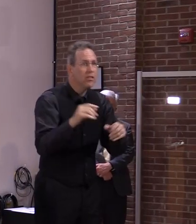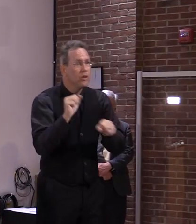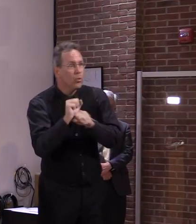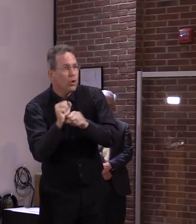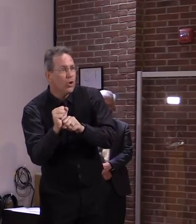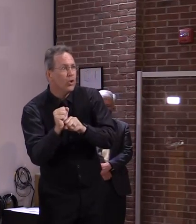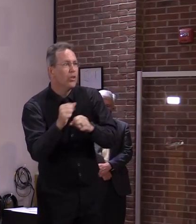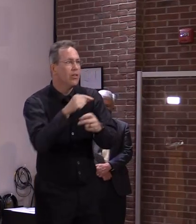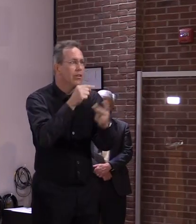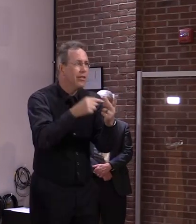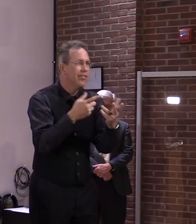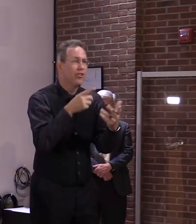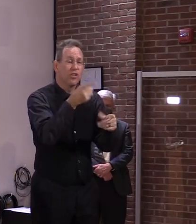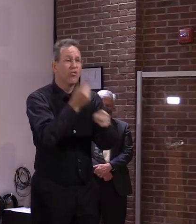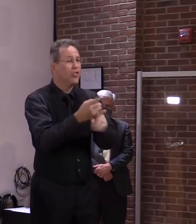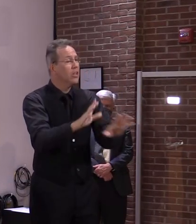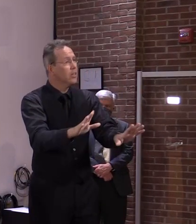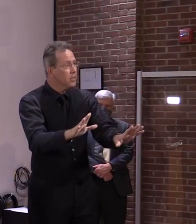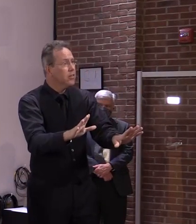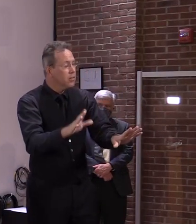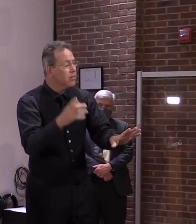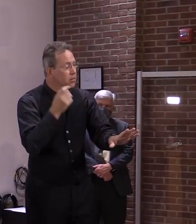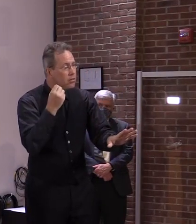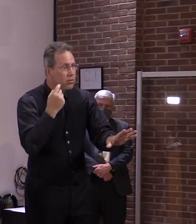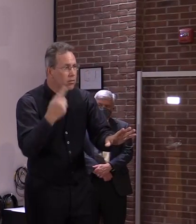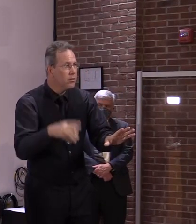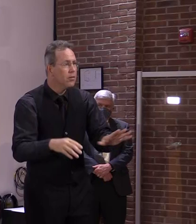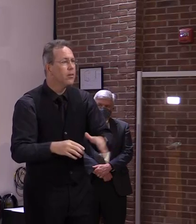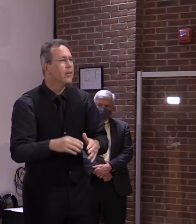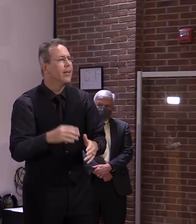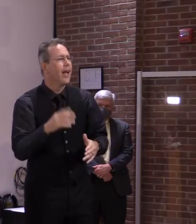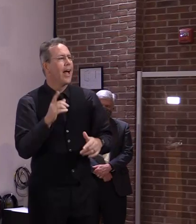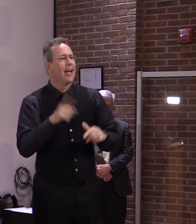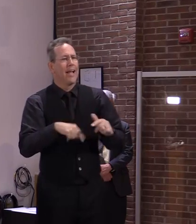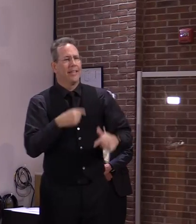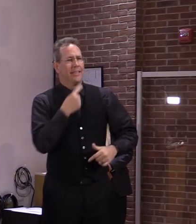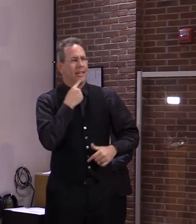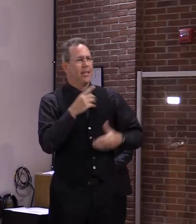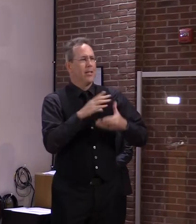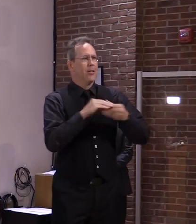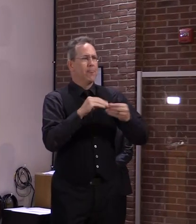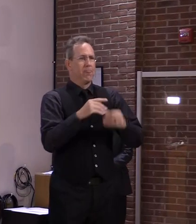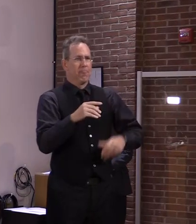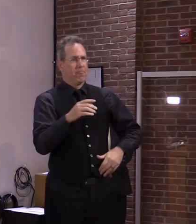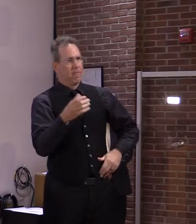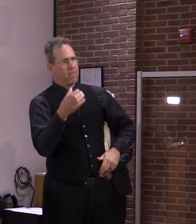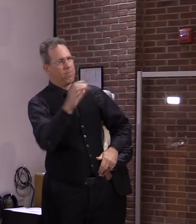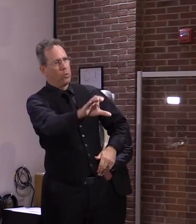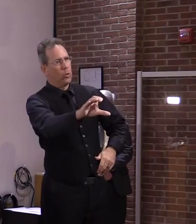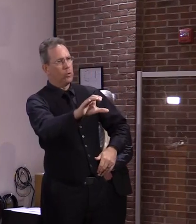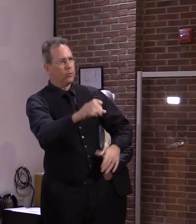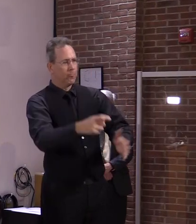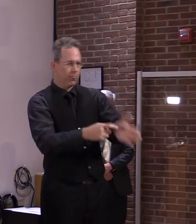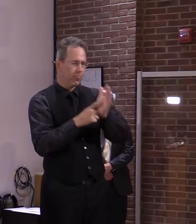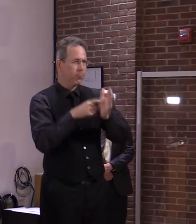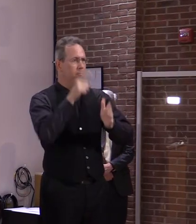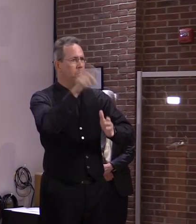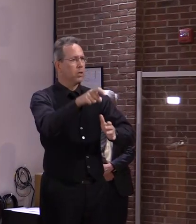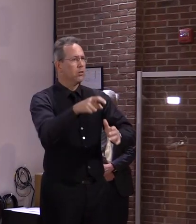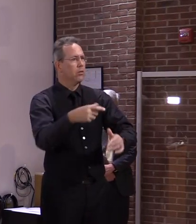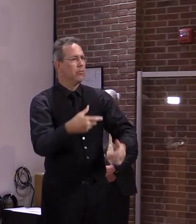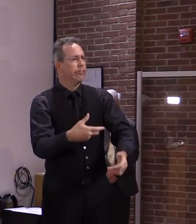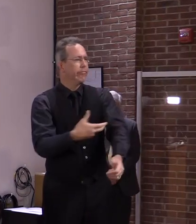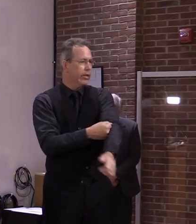that tone or create that mandate, but at the same time, we are aware that this is happening as